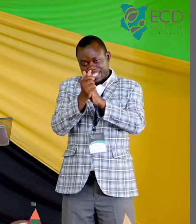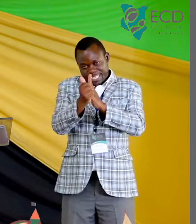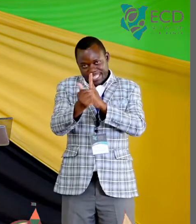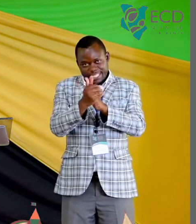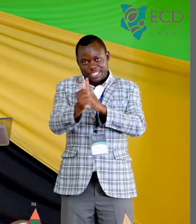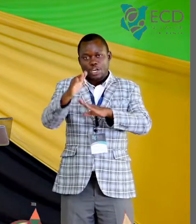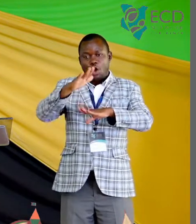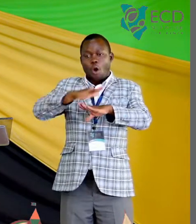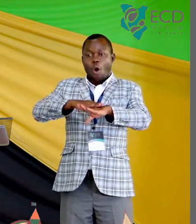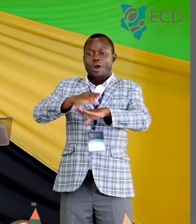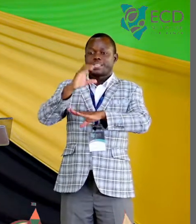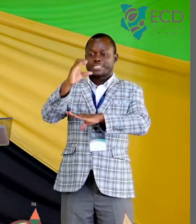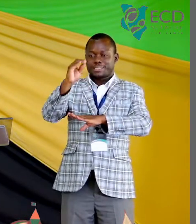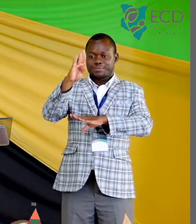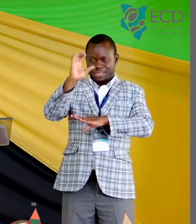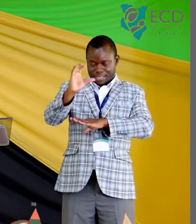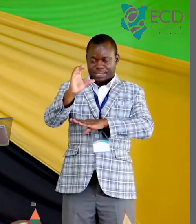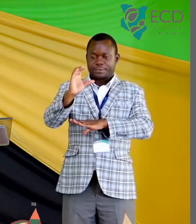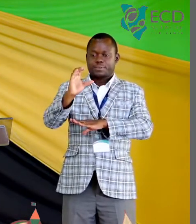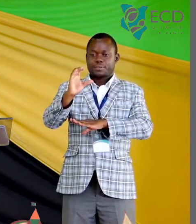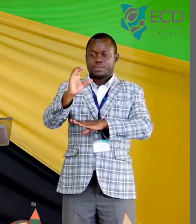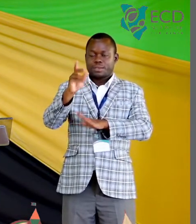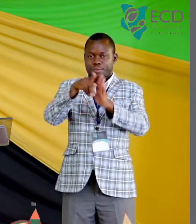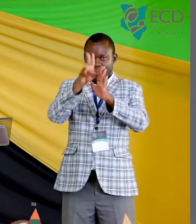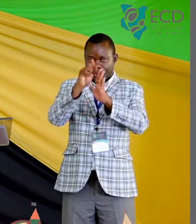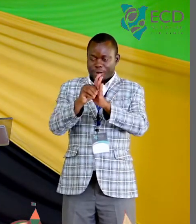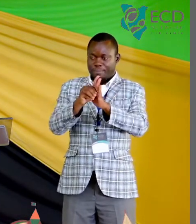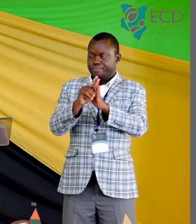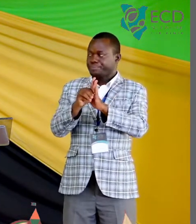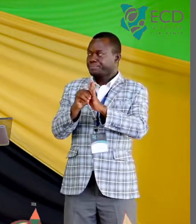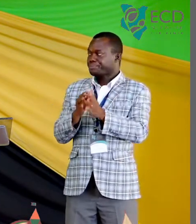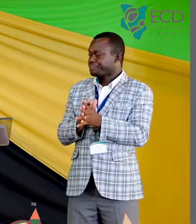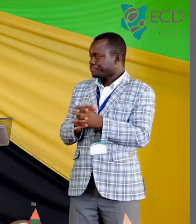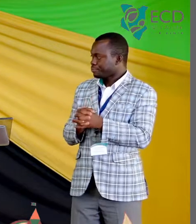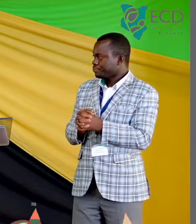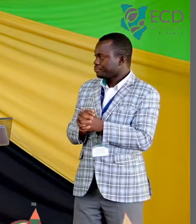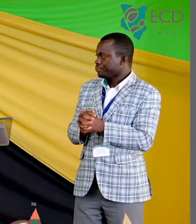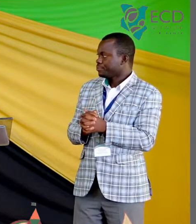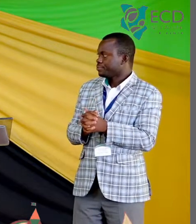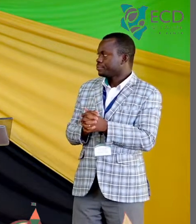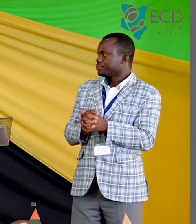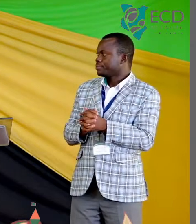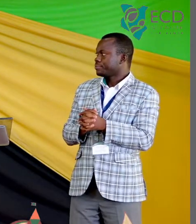this competency-based curriculum. Slide.